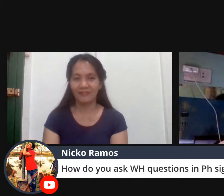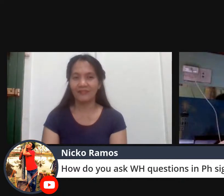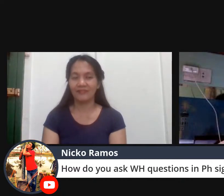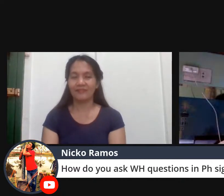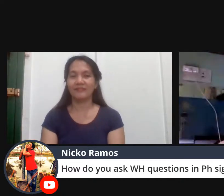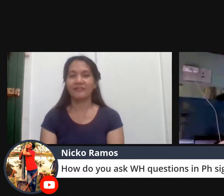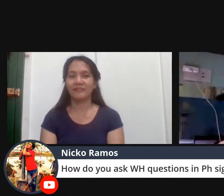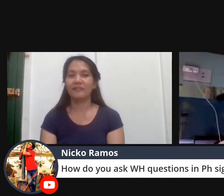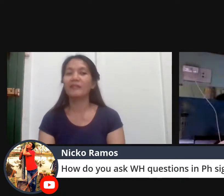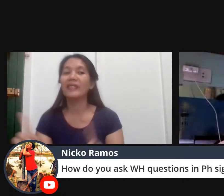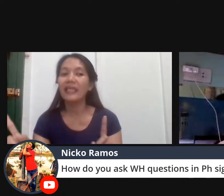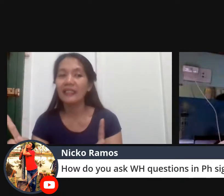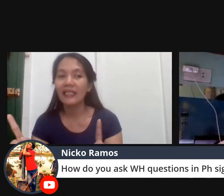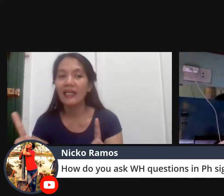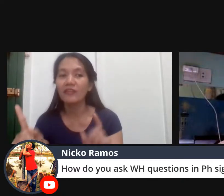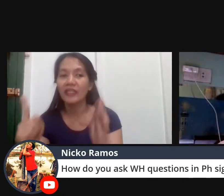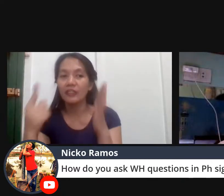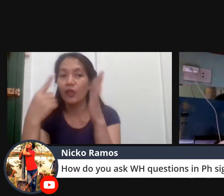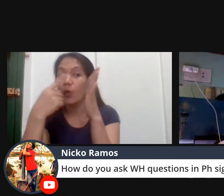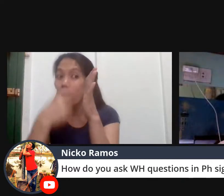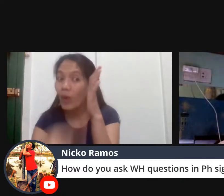what?